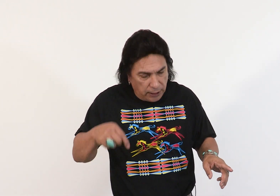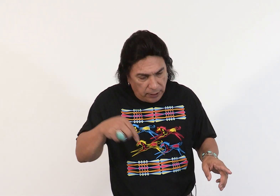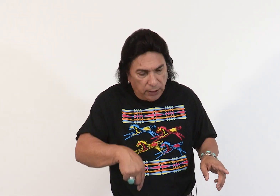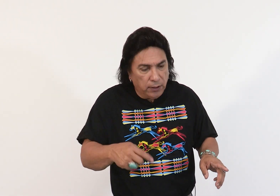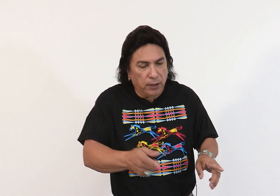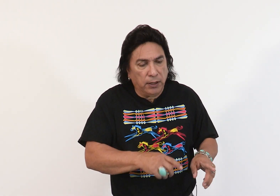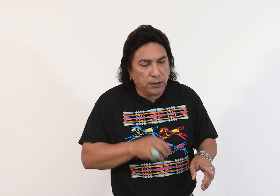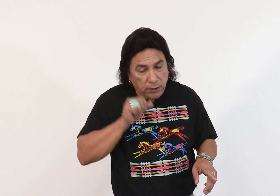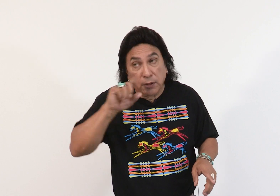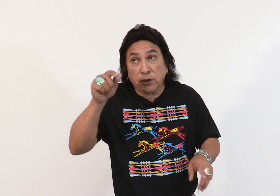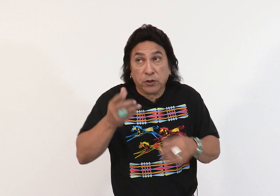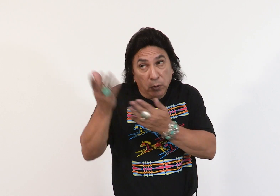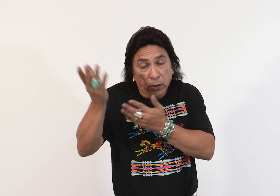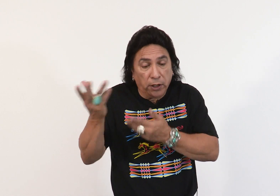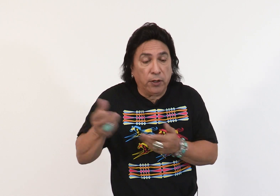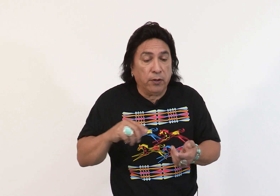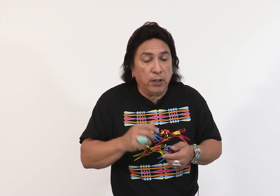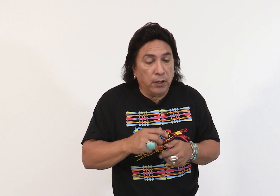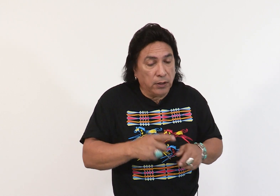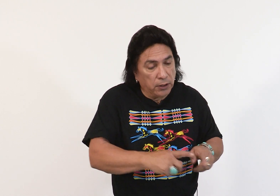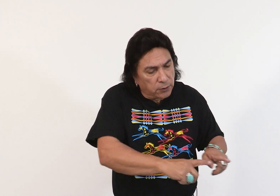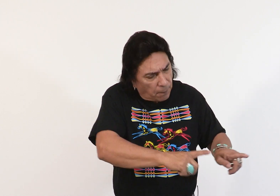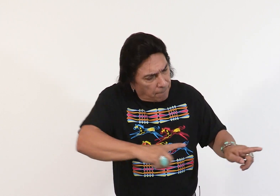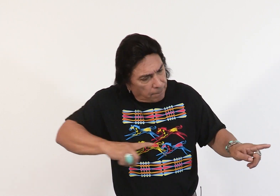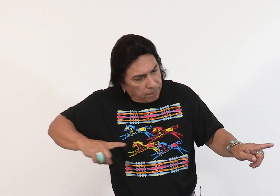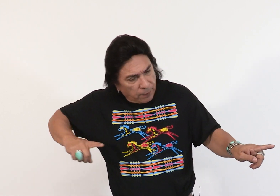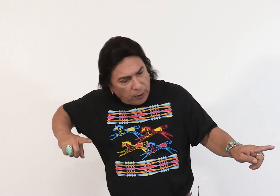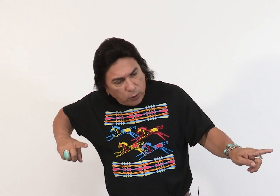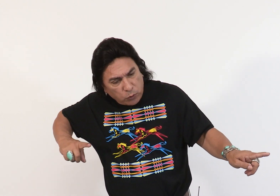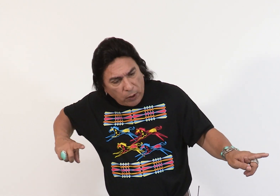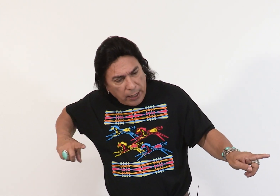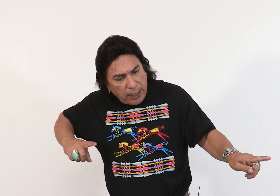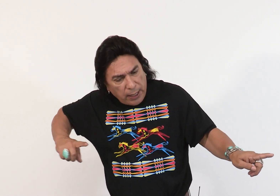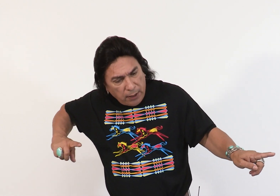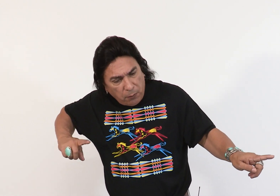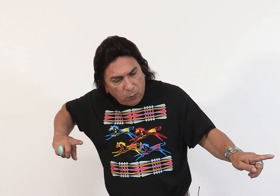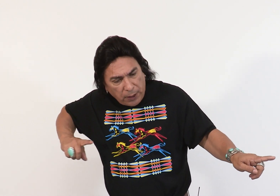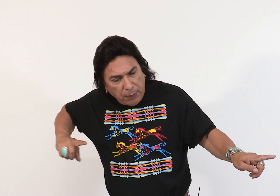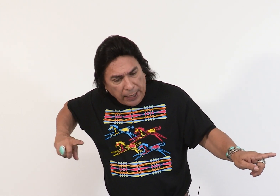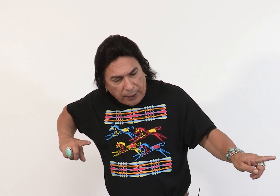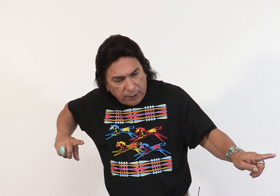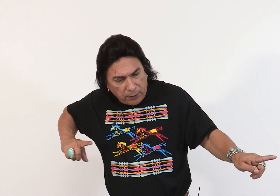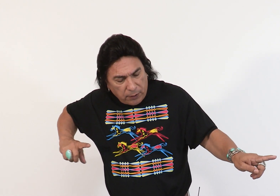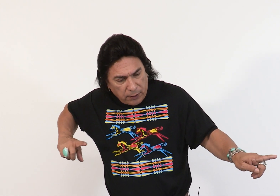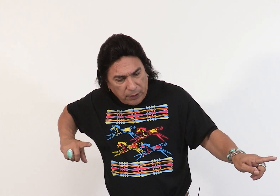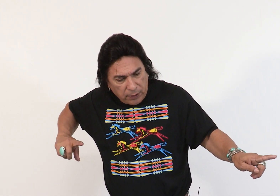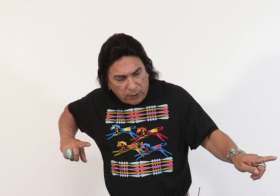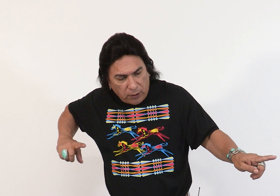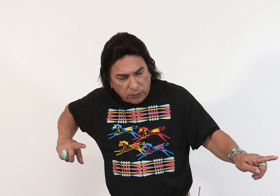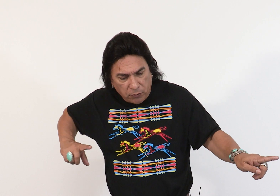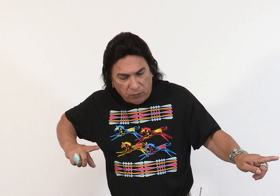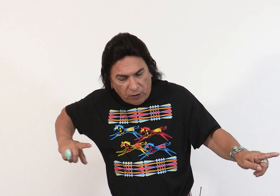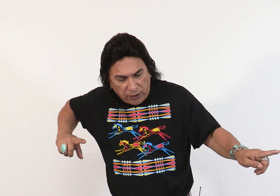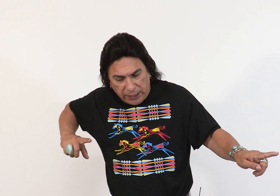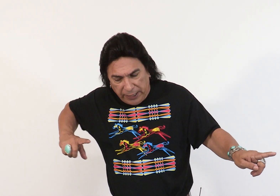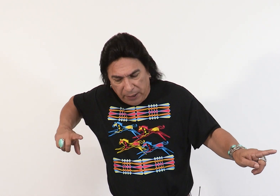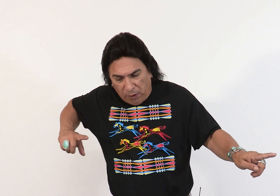say this story here goes way, way back. You know, so far as I can get my